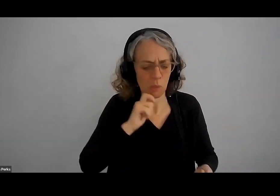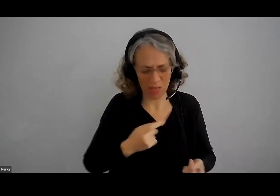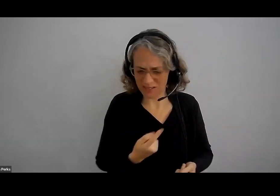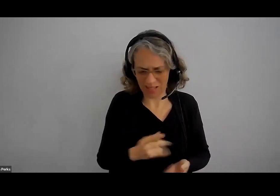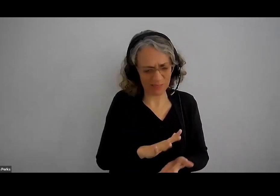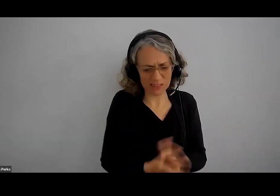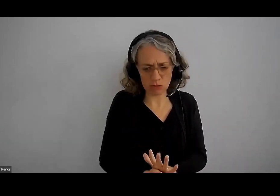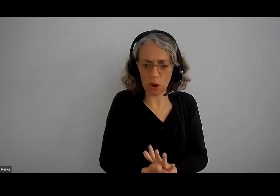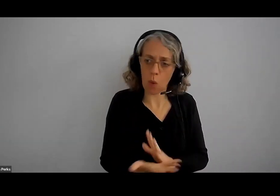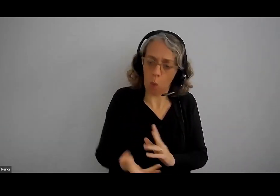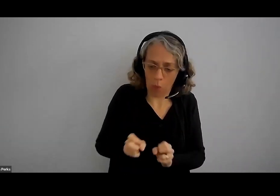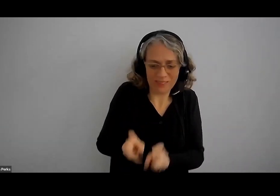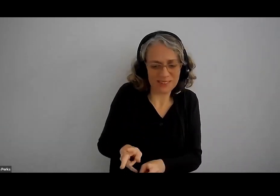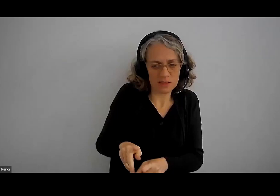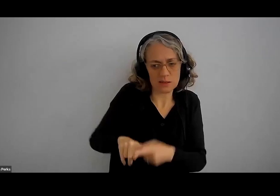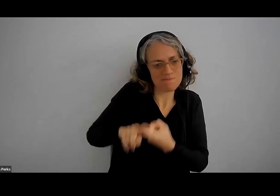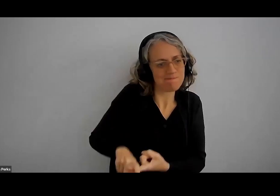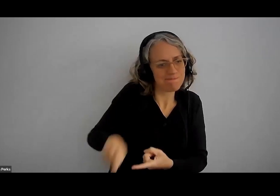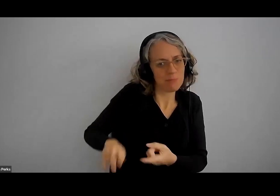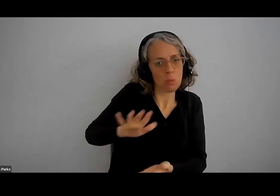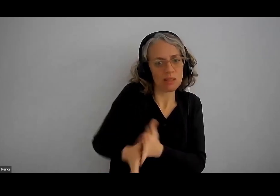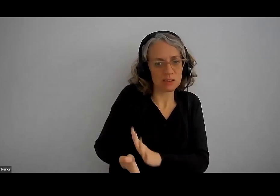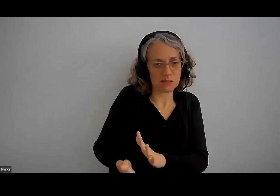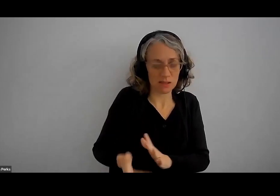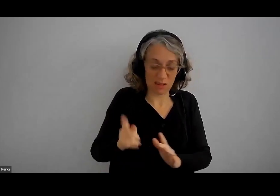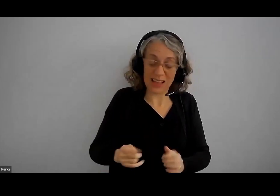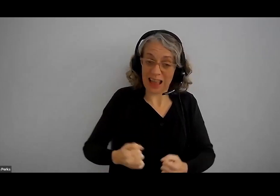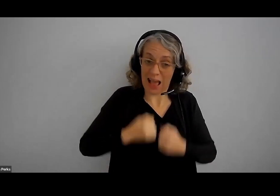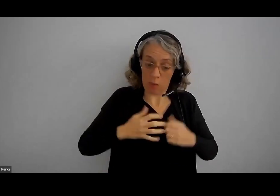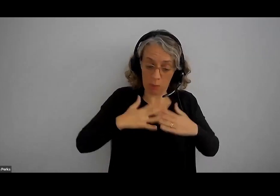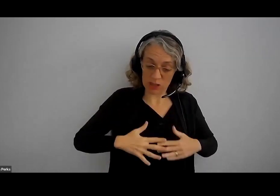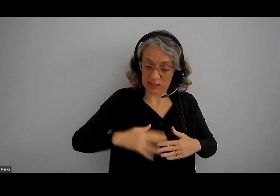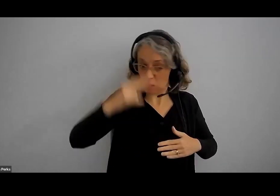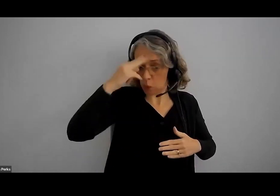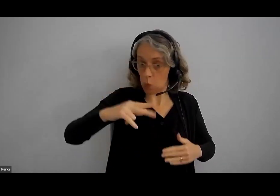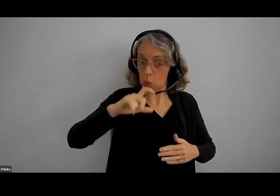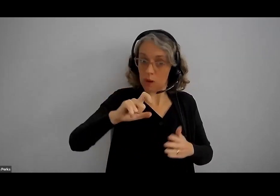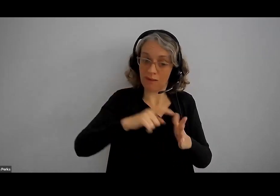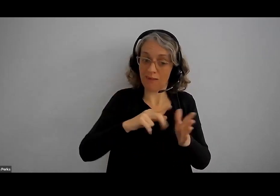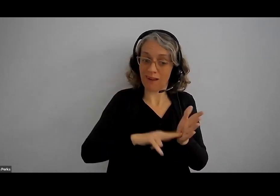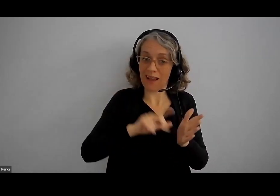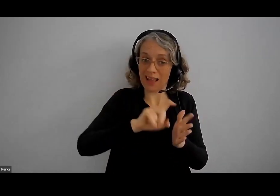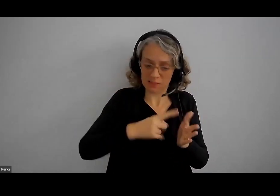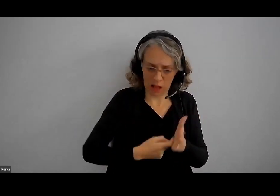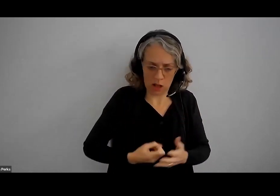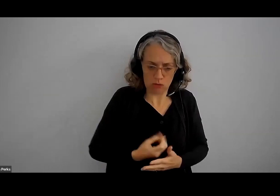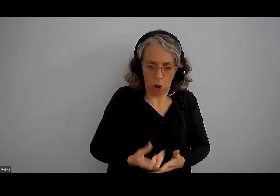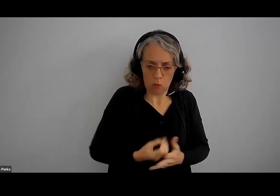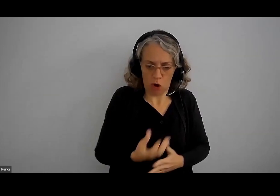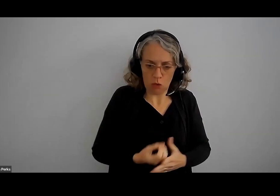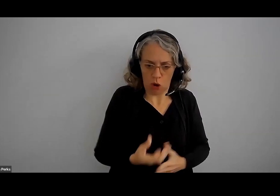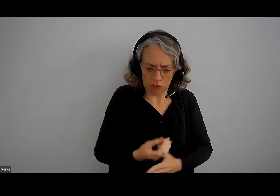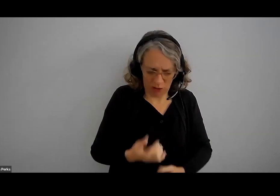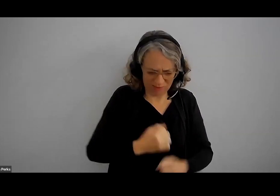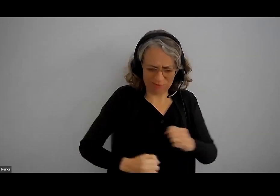system on which it depends. And in our own bodies, we call that cancer. Things that survive and thrive and